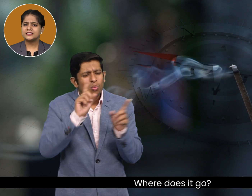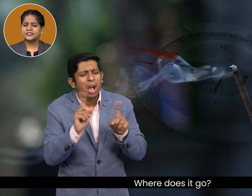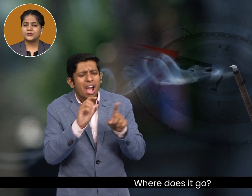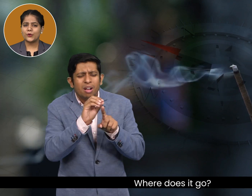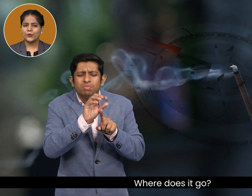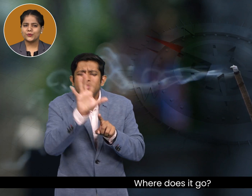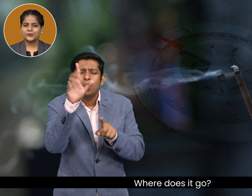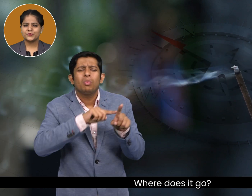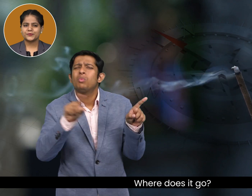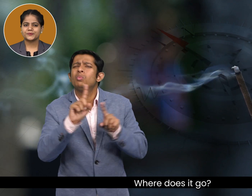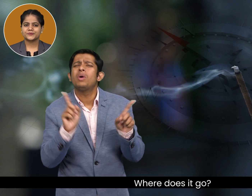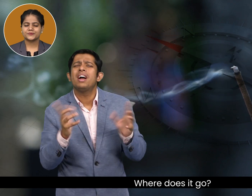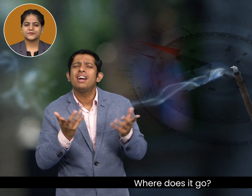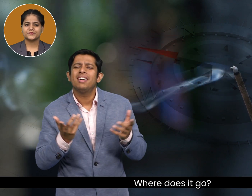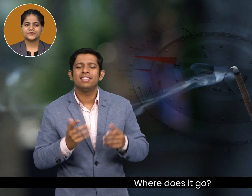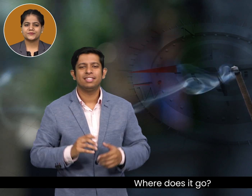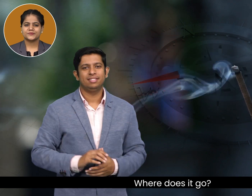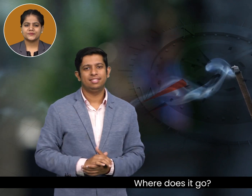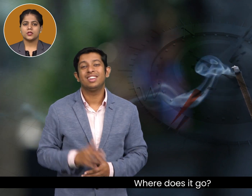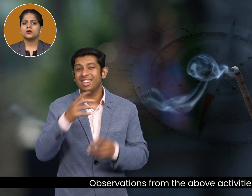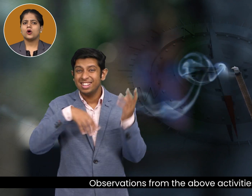Where does it go?